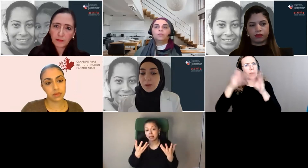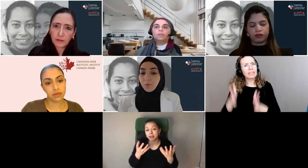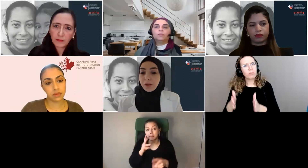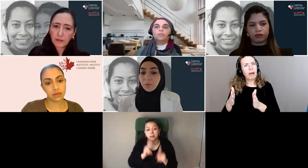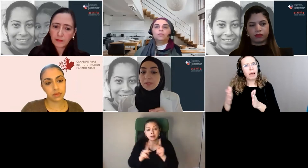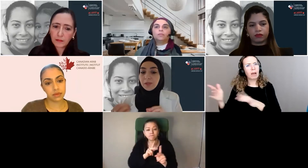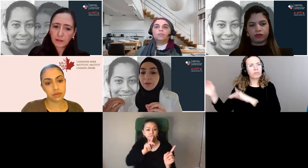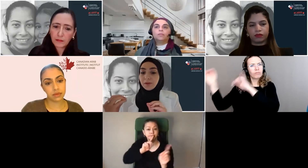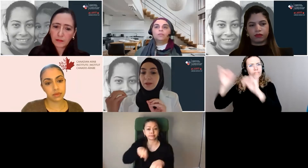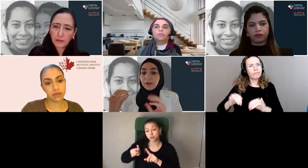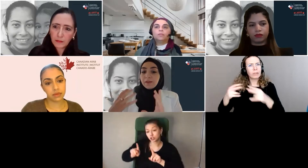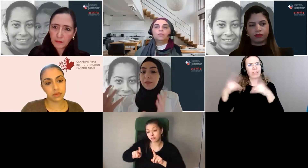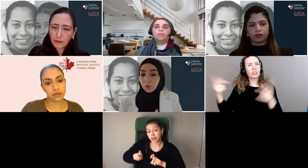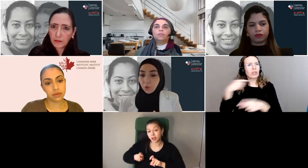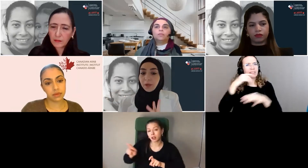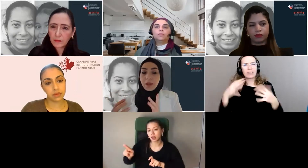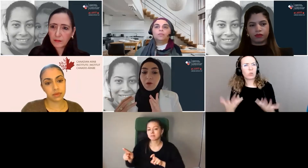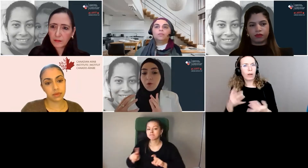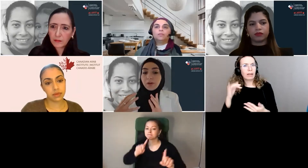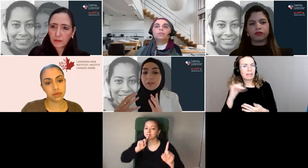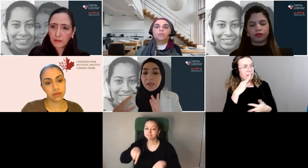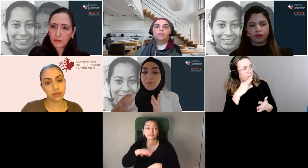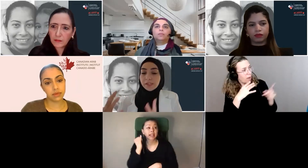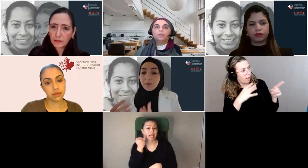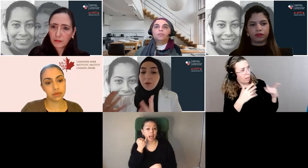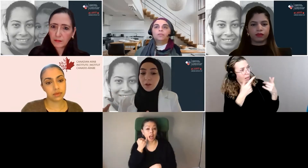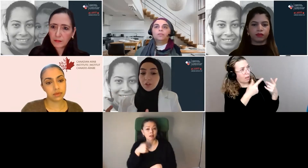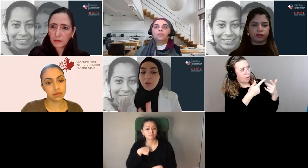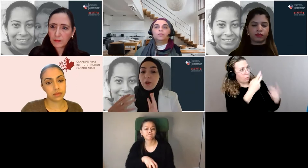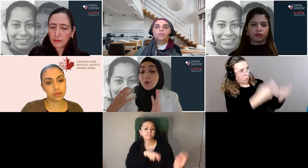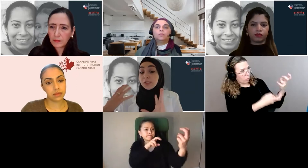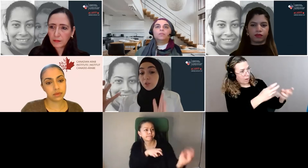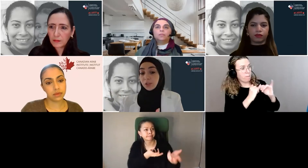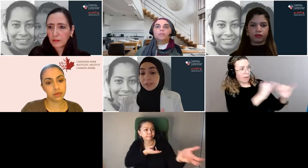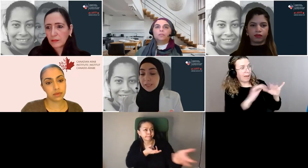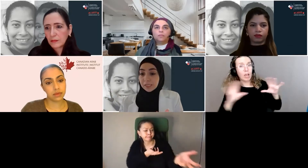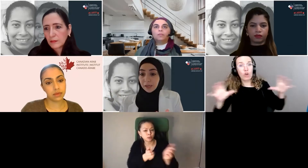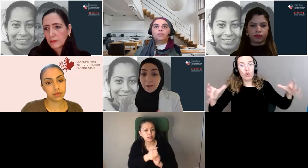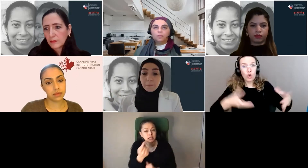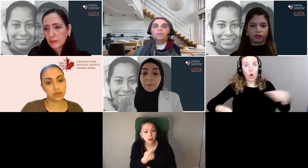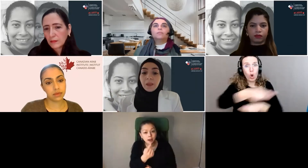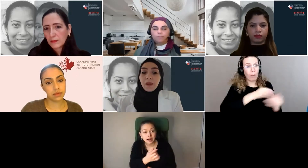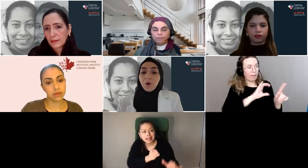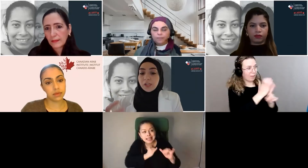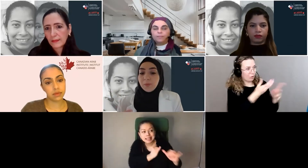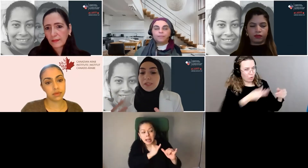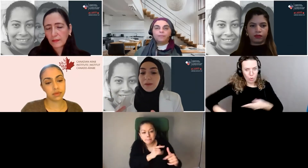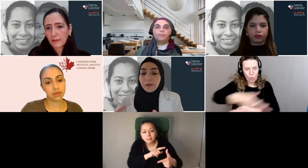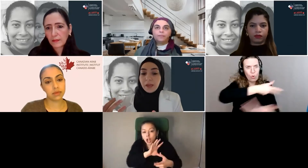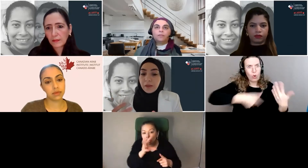to someone with similar ethnic group or some culture or social identity, or